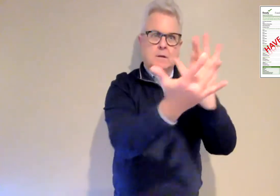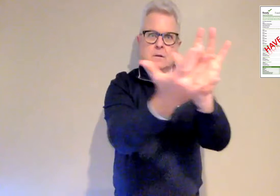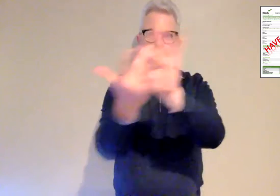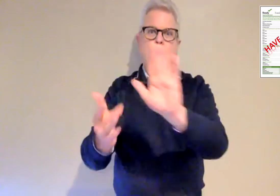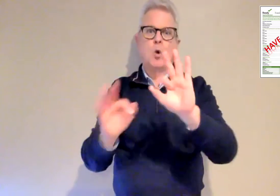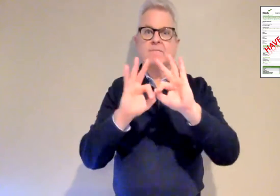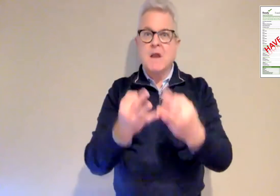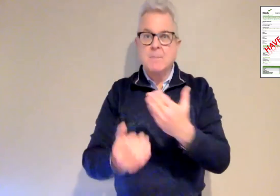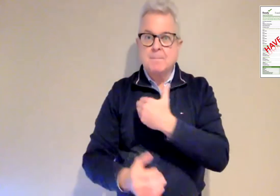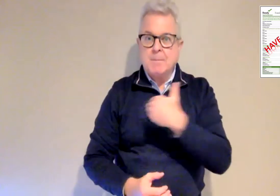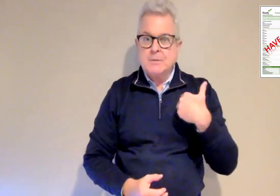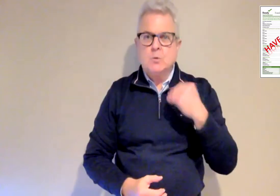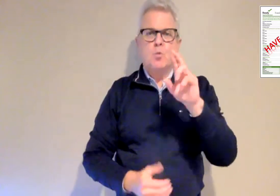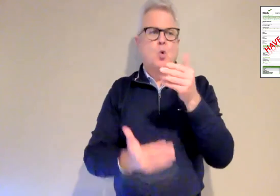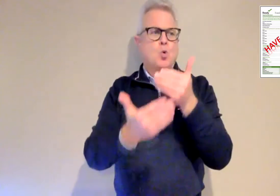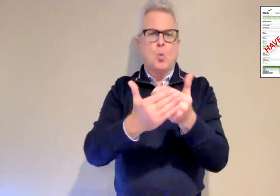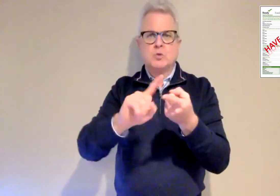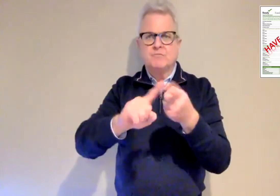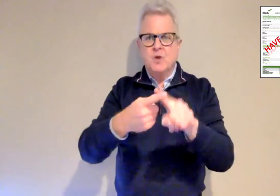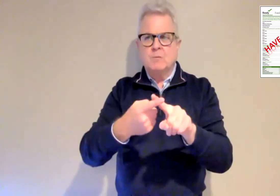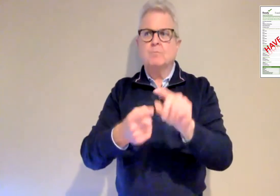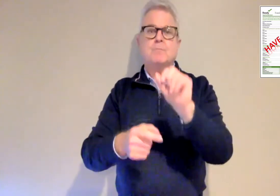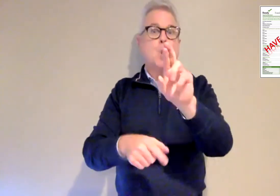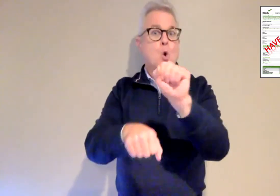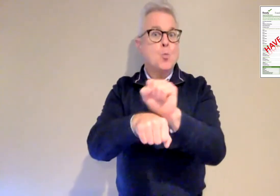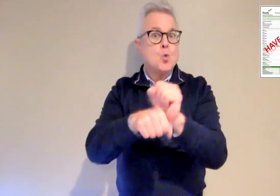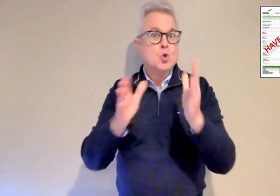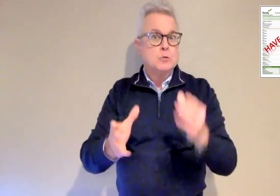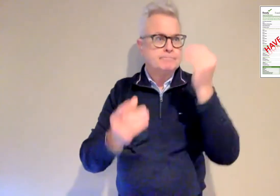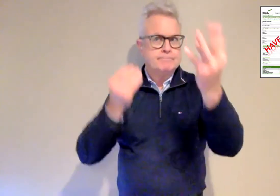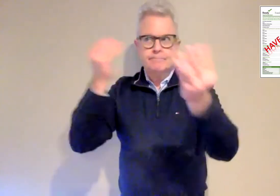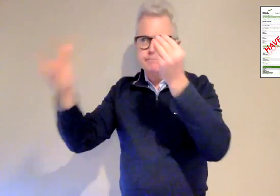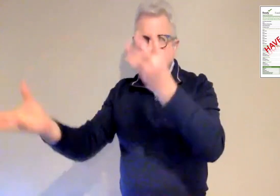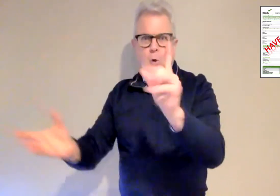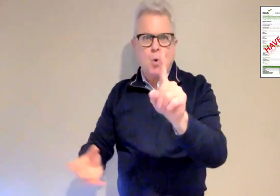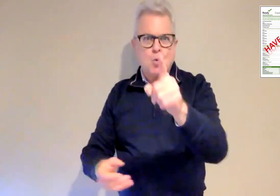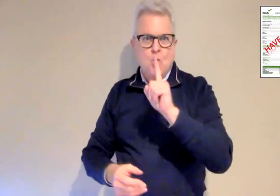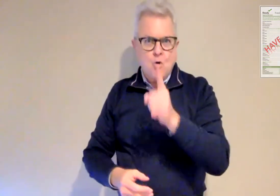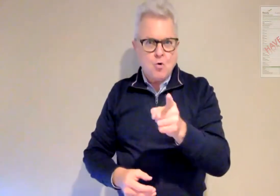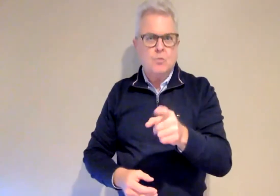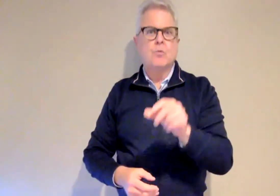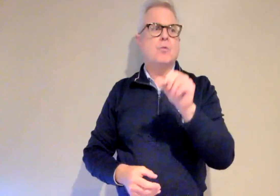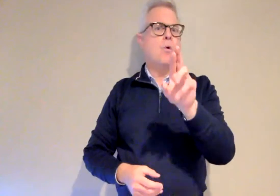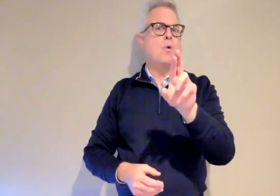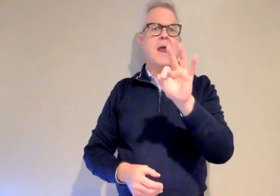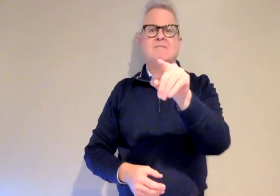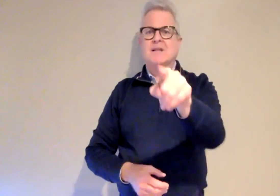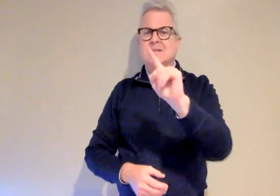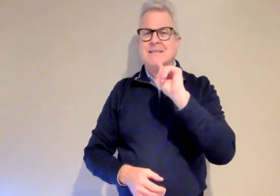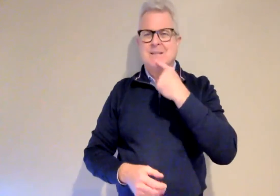evacuate, you know who to contact in terms of your family members, your close friends, your coworkers, to let them know where you